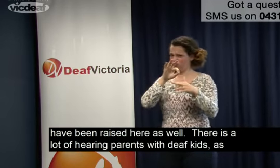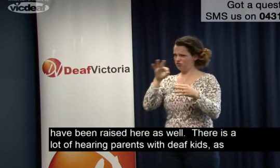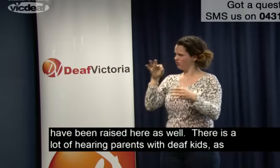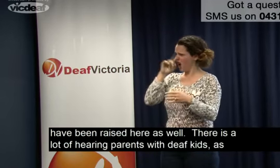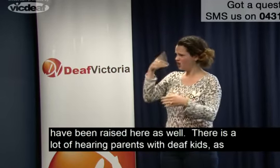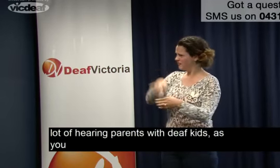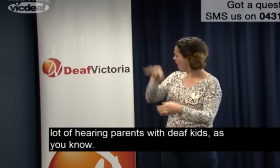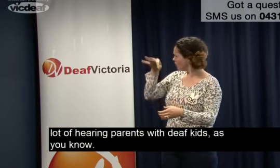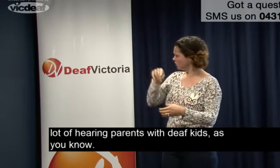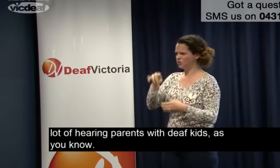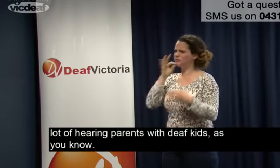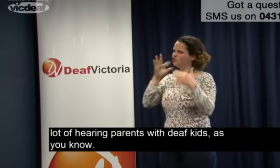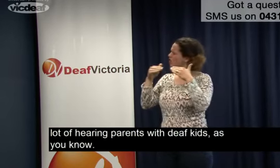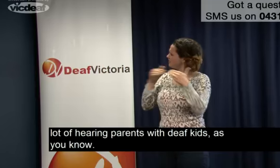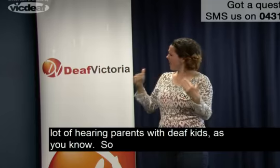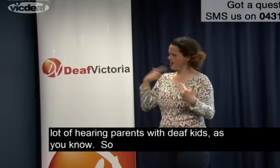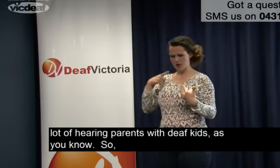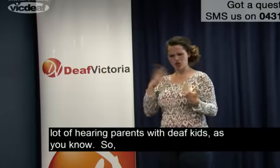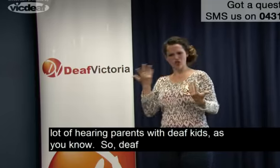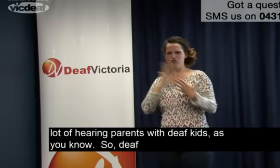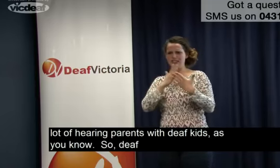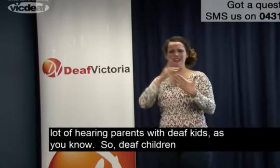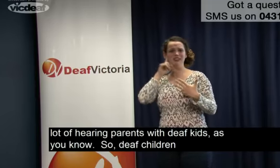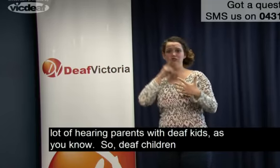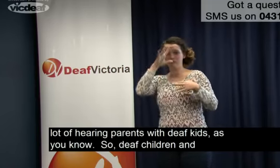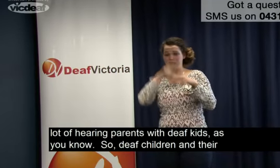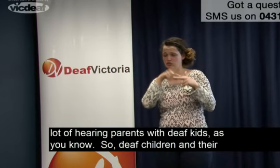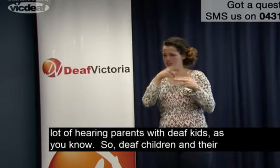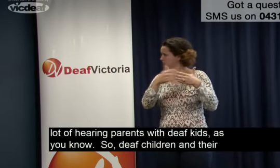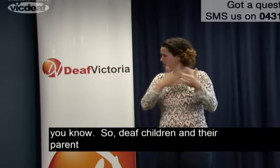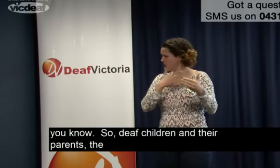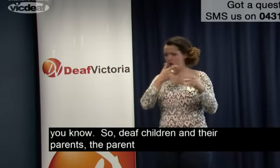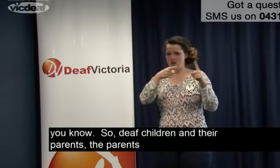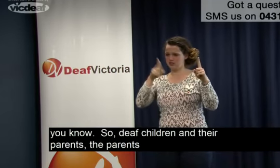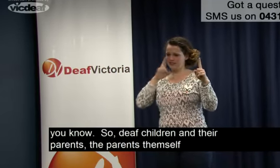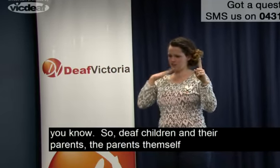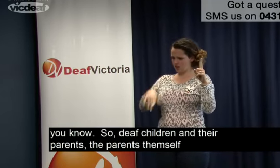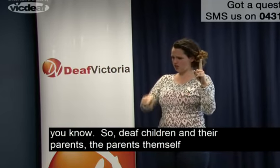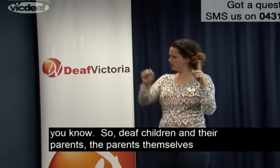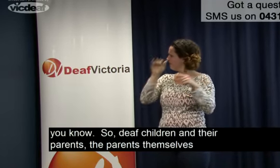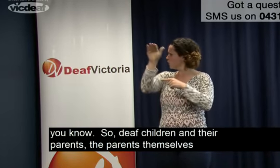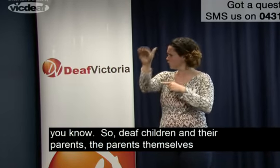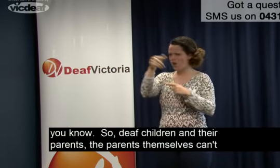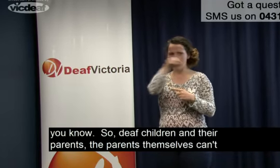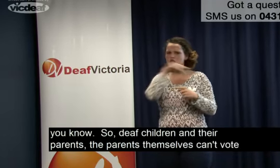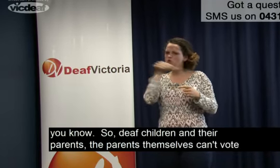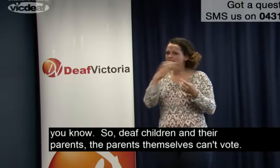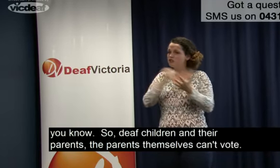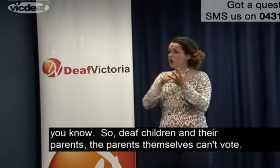So deaf children and their parents, the parents themselves can't vote. And I think that's an unfair situation because they have a deaf